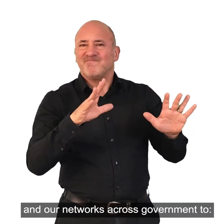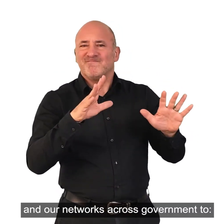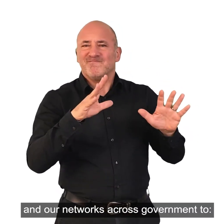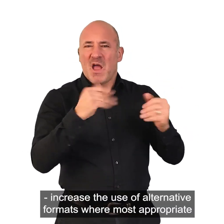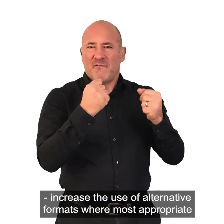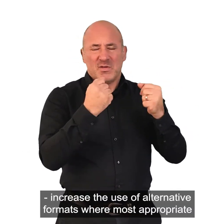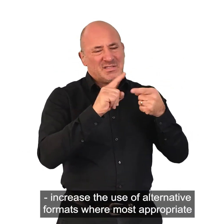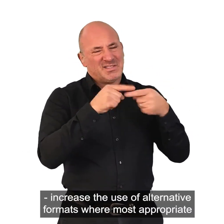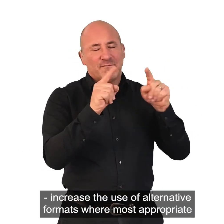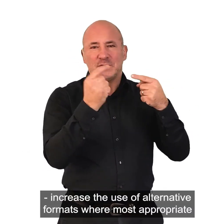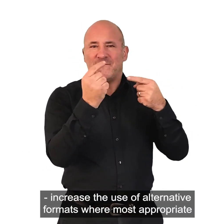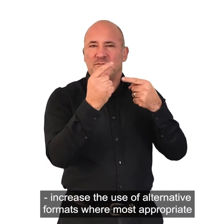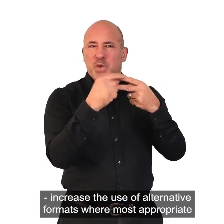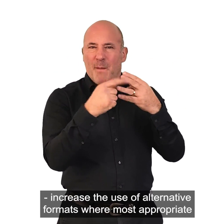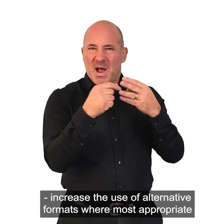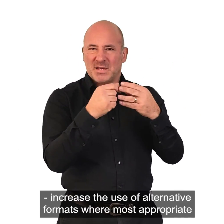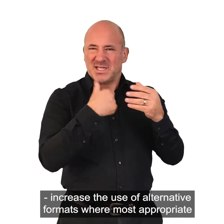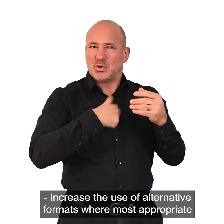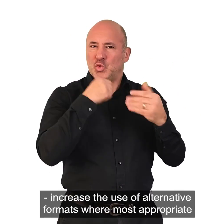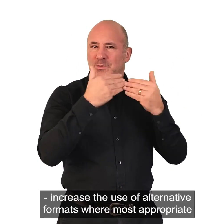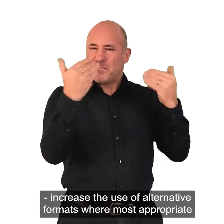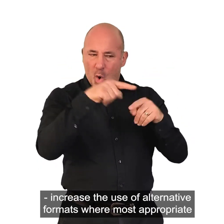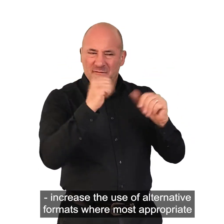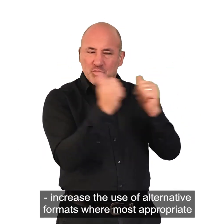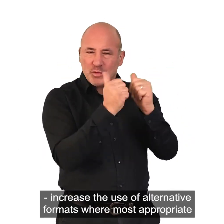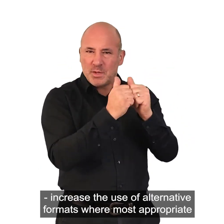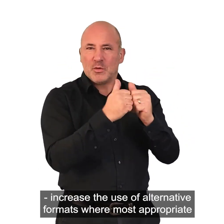to increase the use of alternative formats where most appropriate,